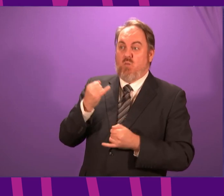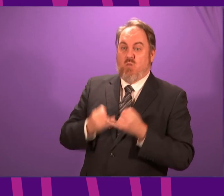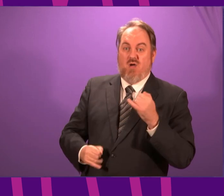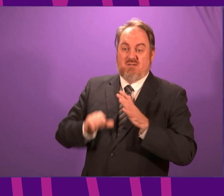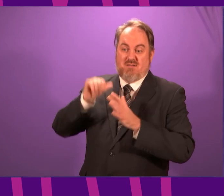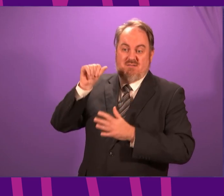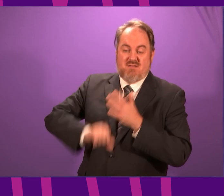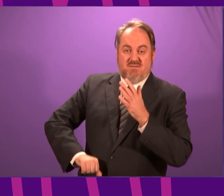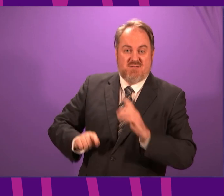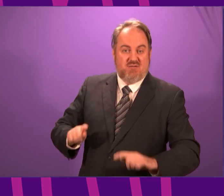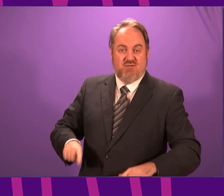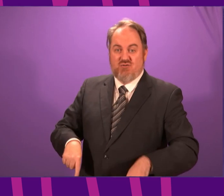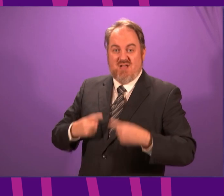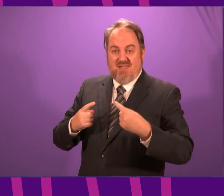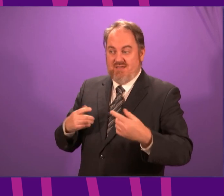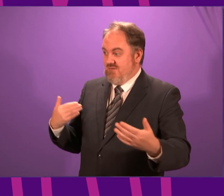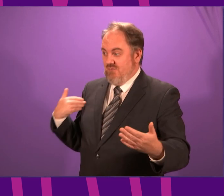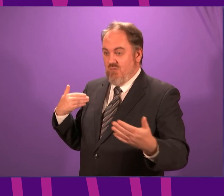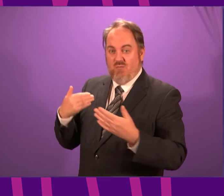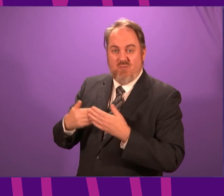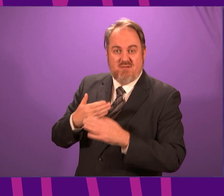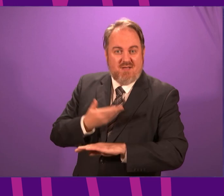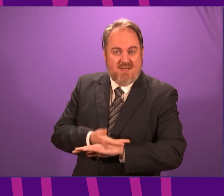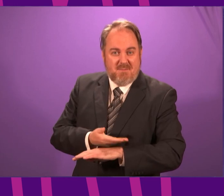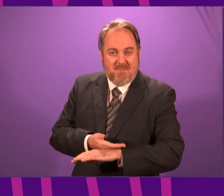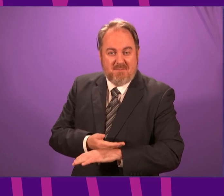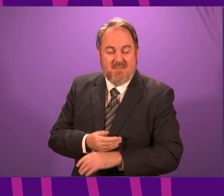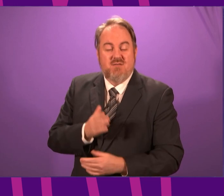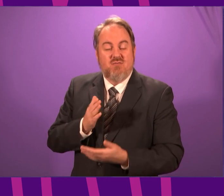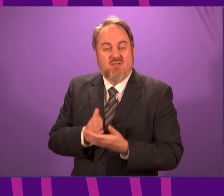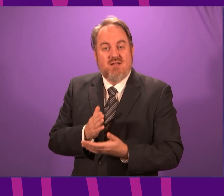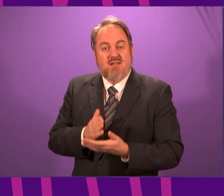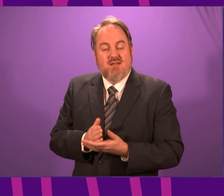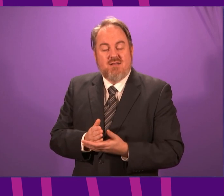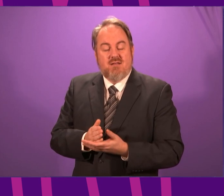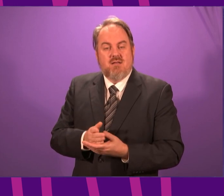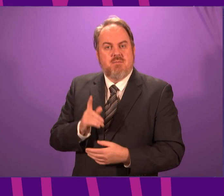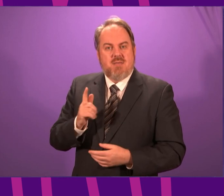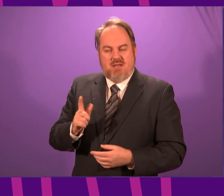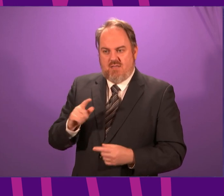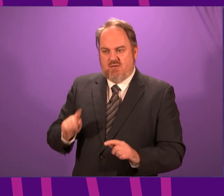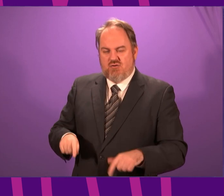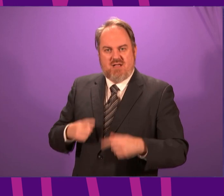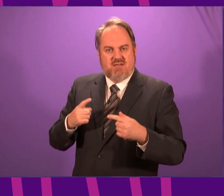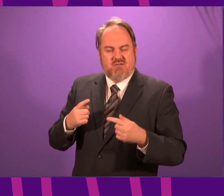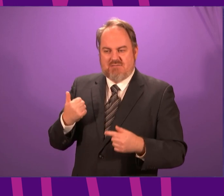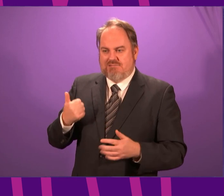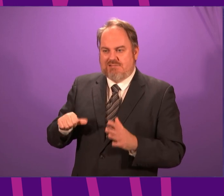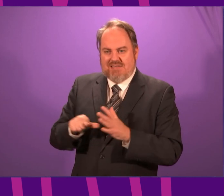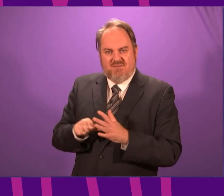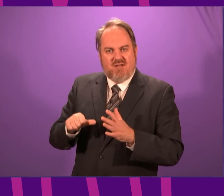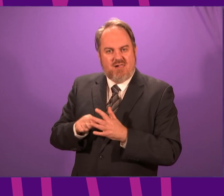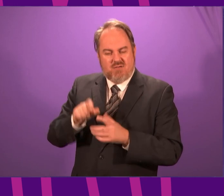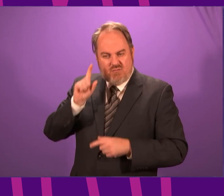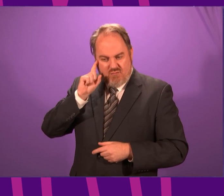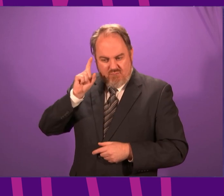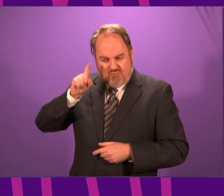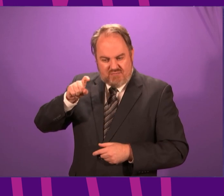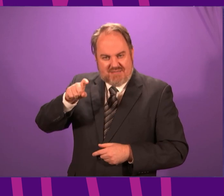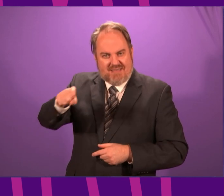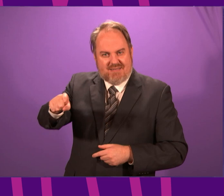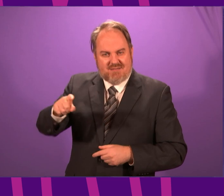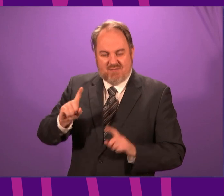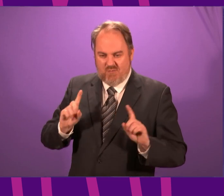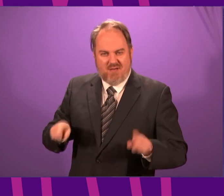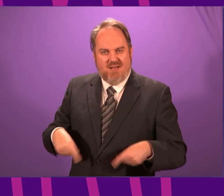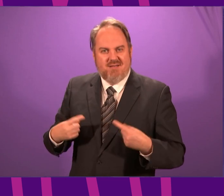decisions are undoubtedly extremely tough. But it's also an unpredictable challenge for the reasons that Kenny Gibson cited